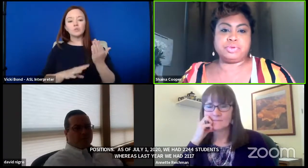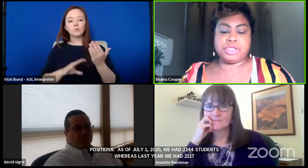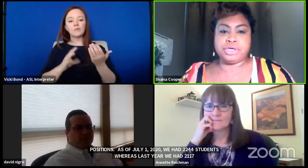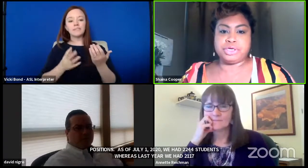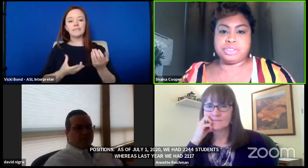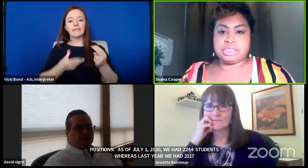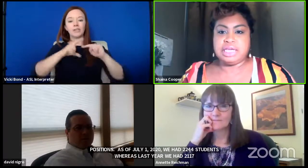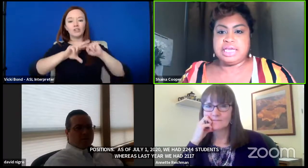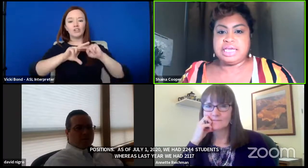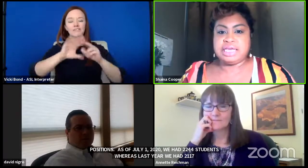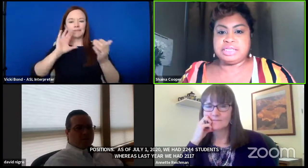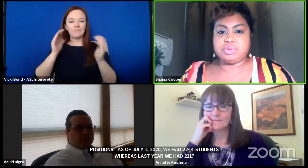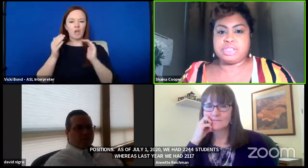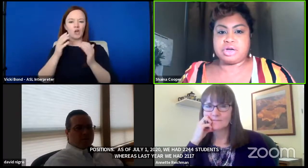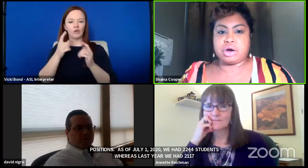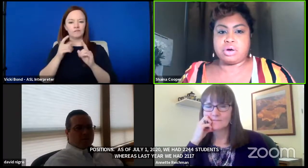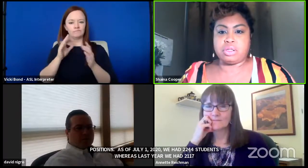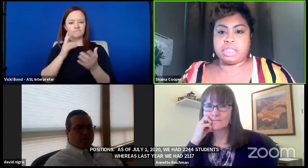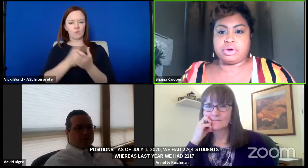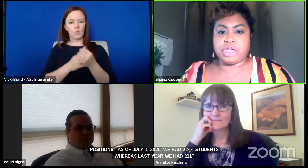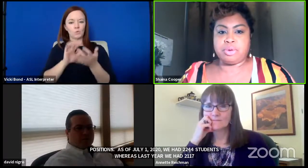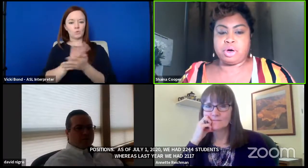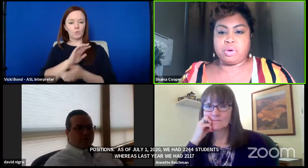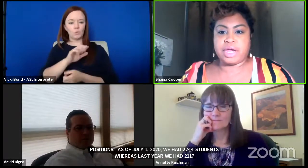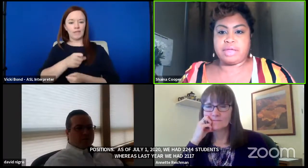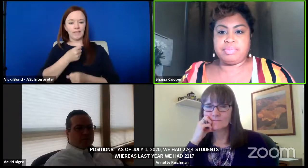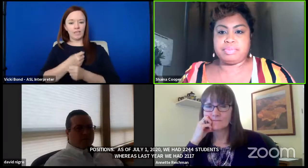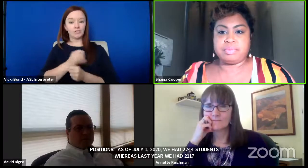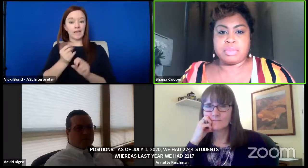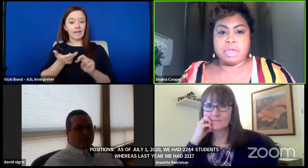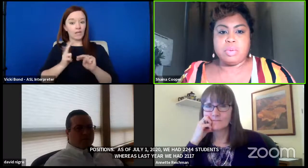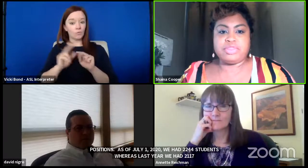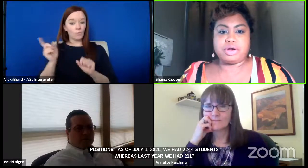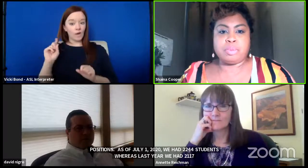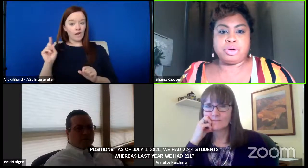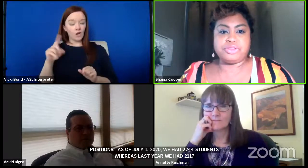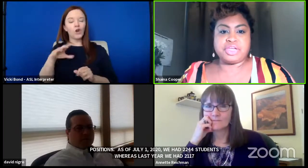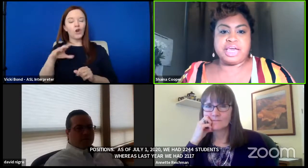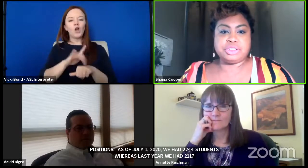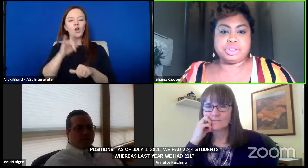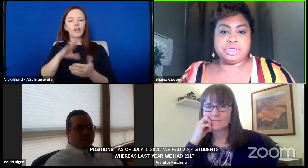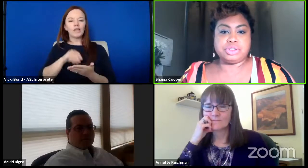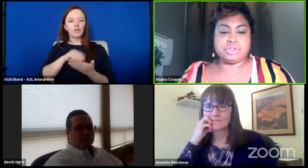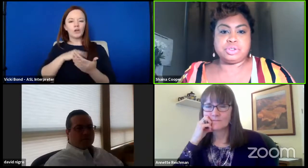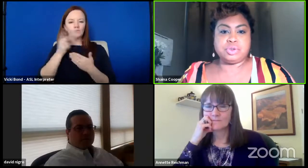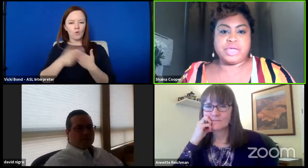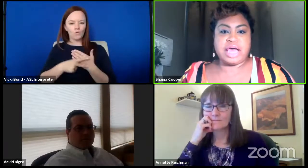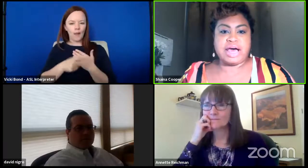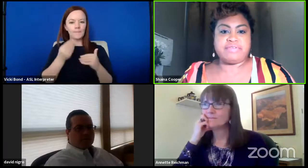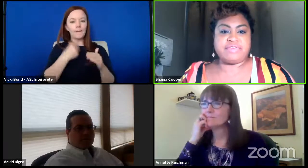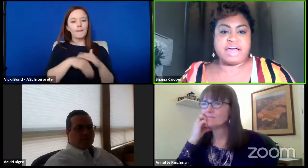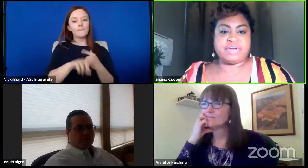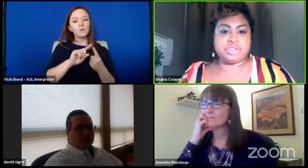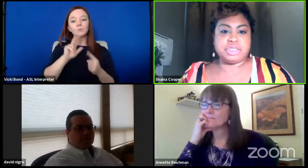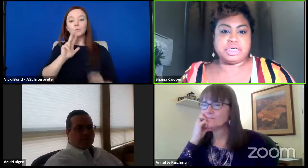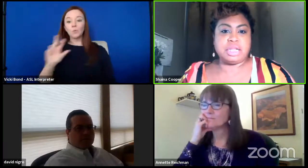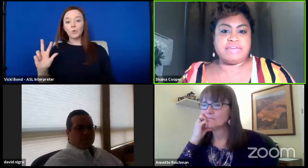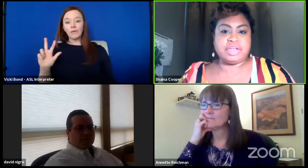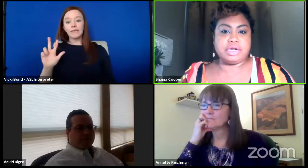both school years is within our early learning program. Within our birth to age 3 children, we